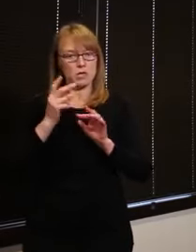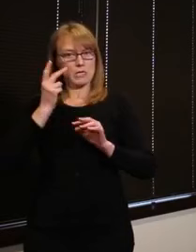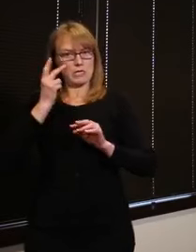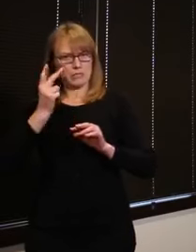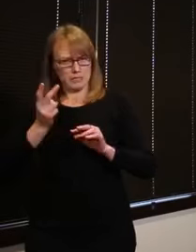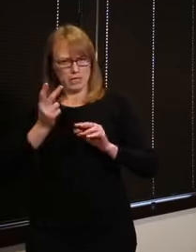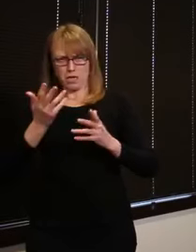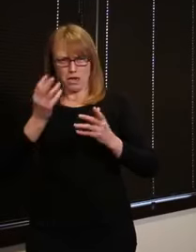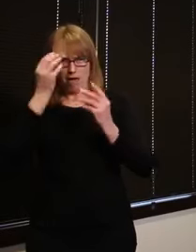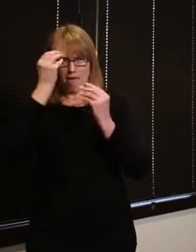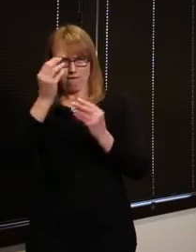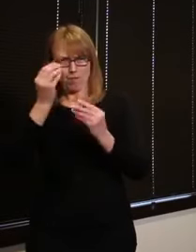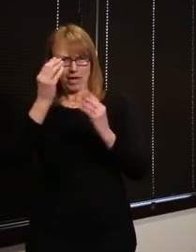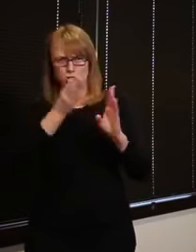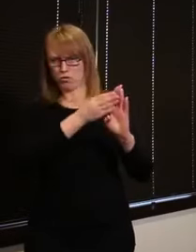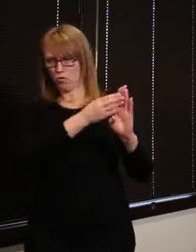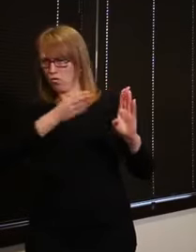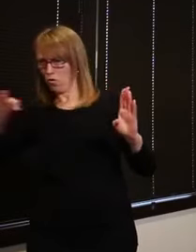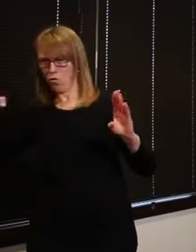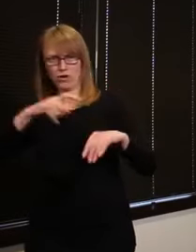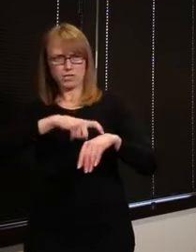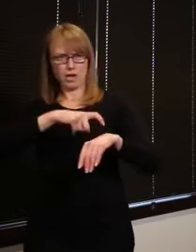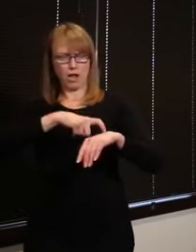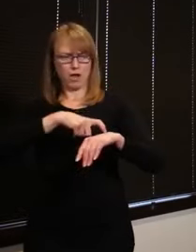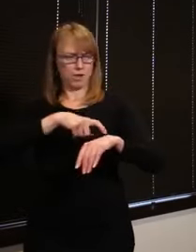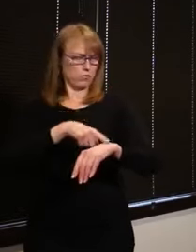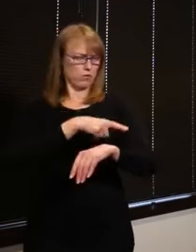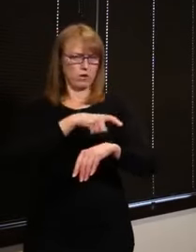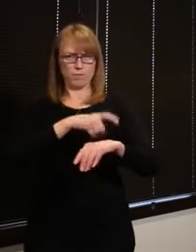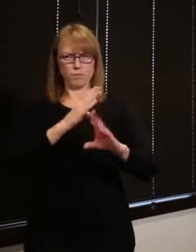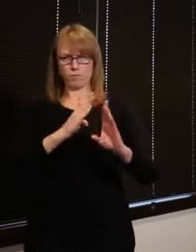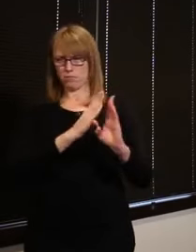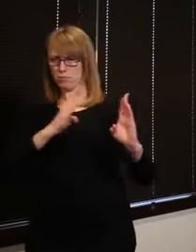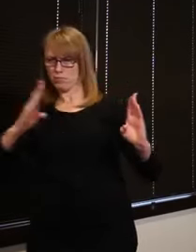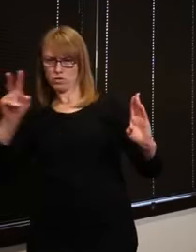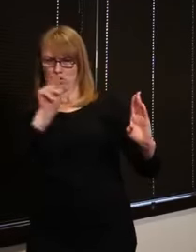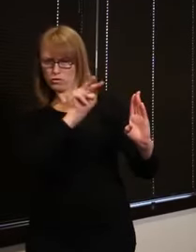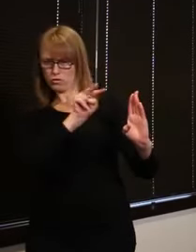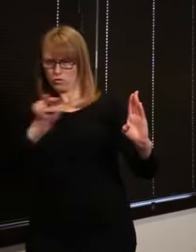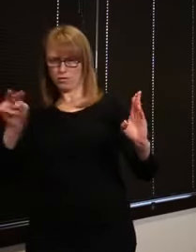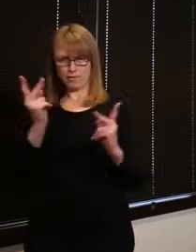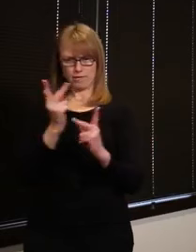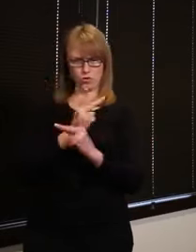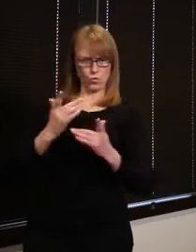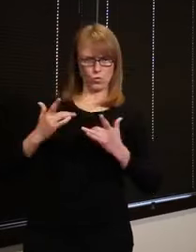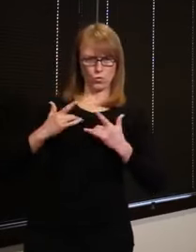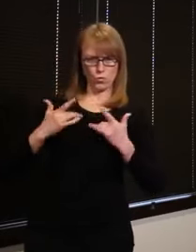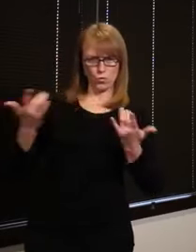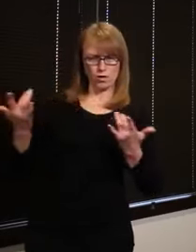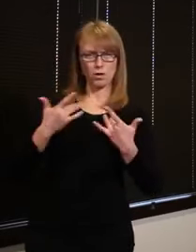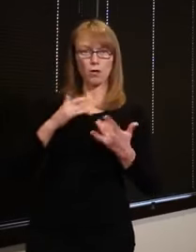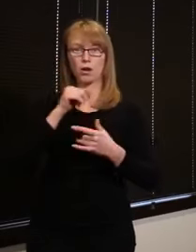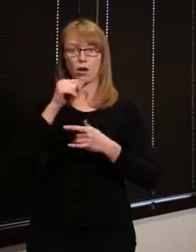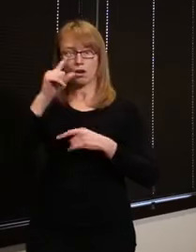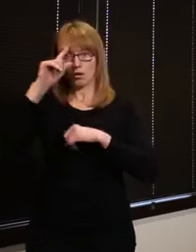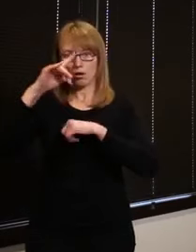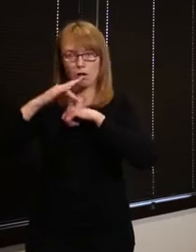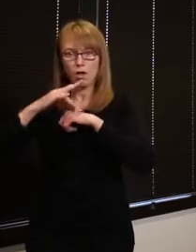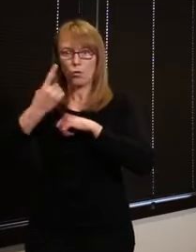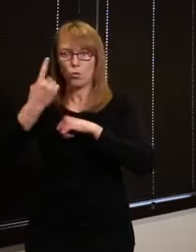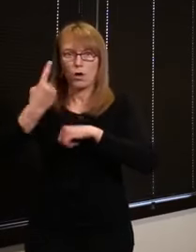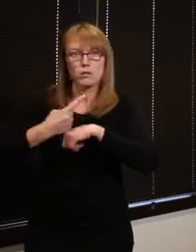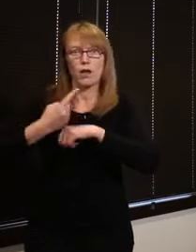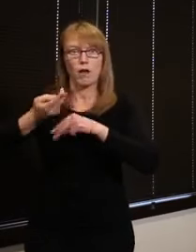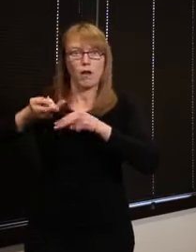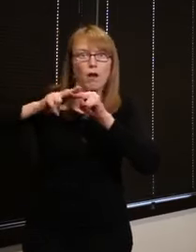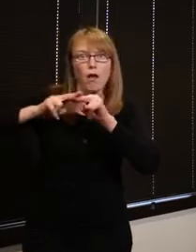is continuing, and we have to do all that we can to stop the spread. Now, I'm also often asked